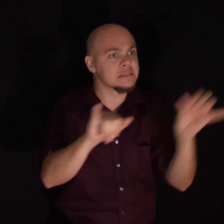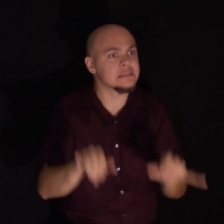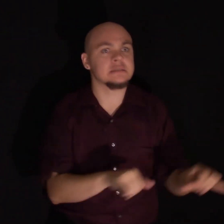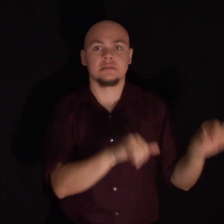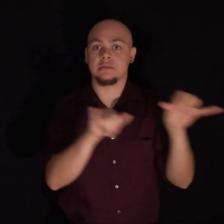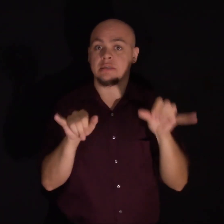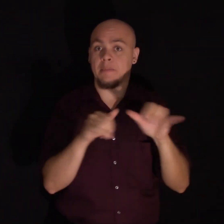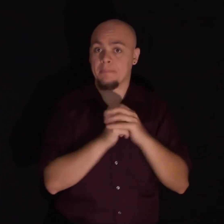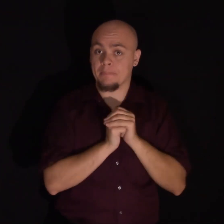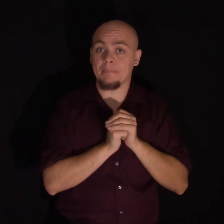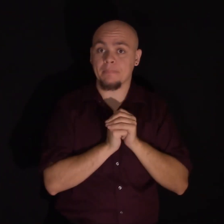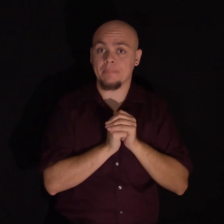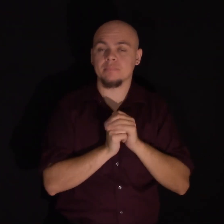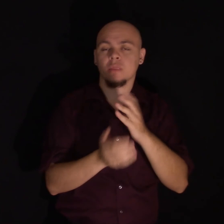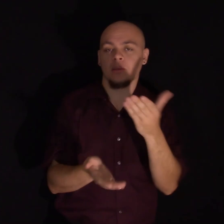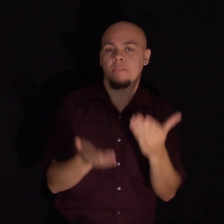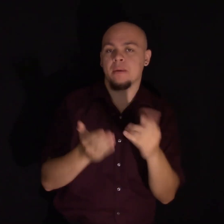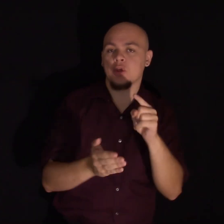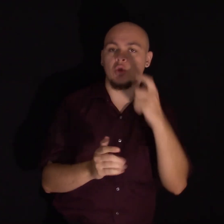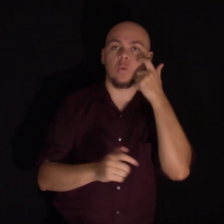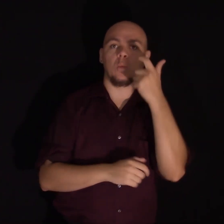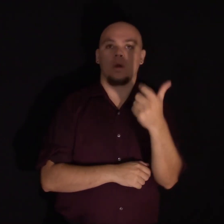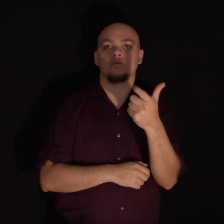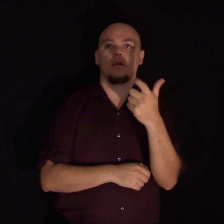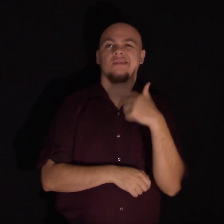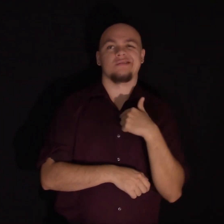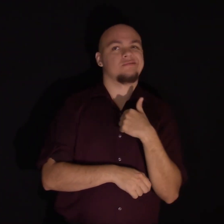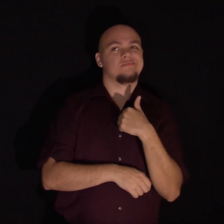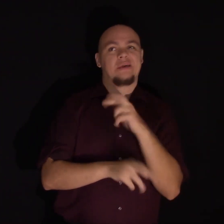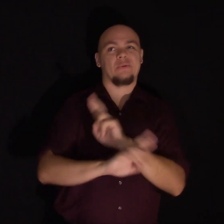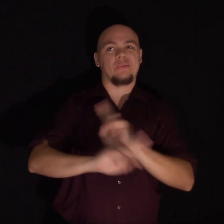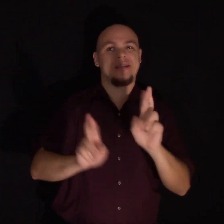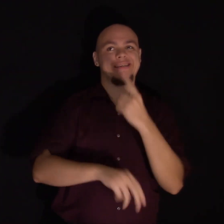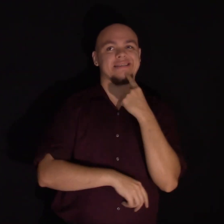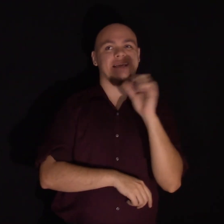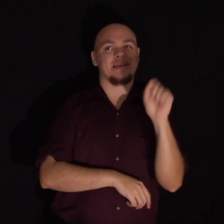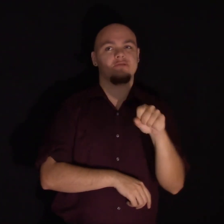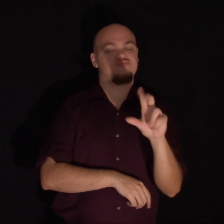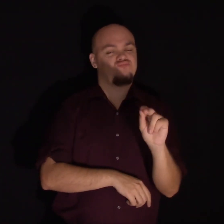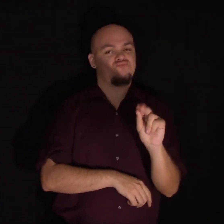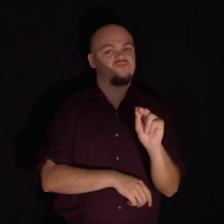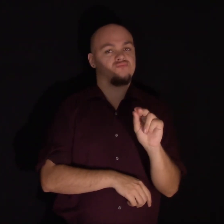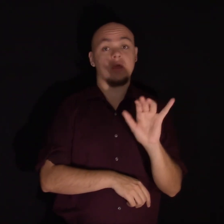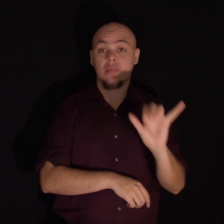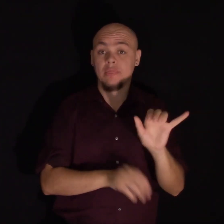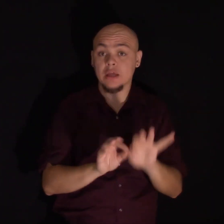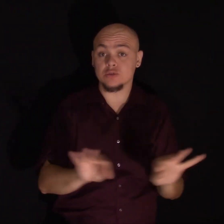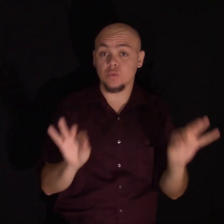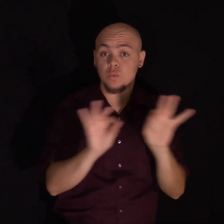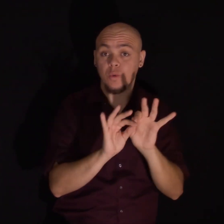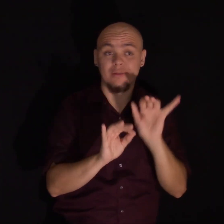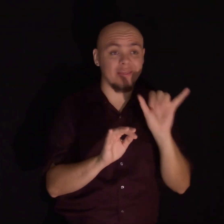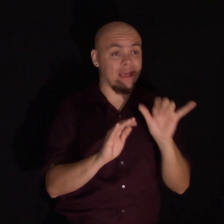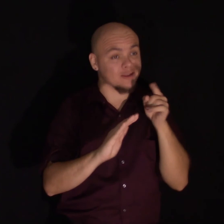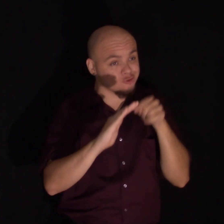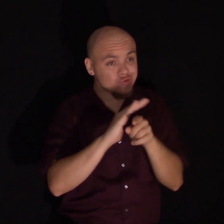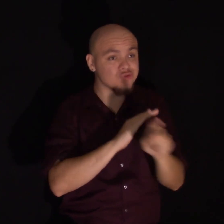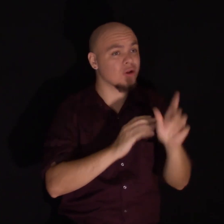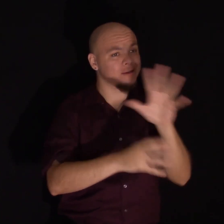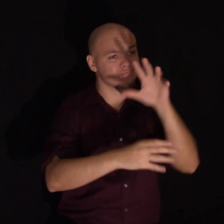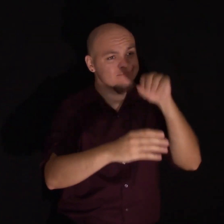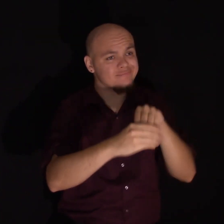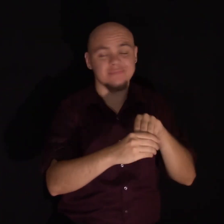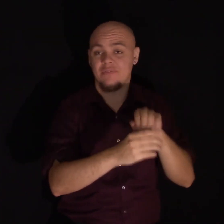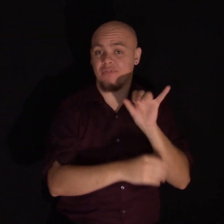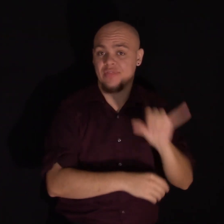Look, you might watch this and still not be ready to say yes to the choice. That is a very worthy part of the journey. Only